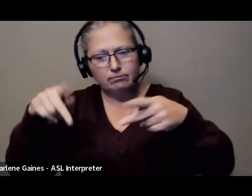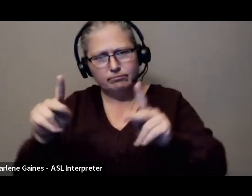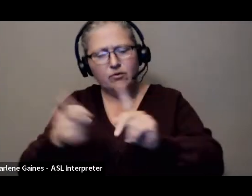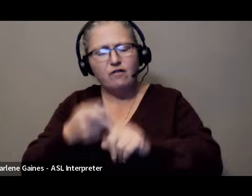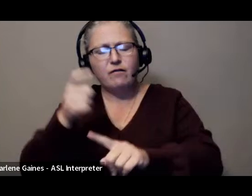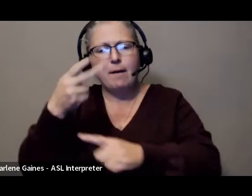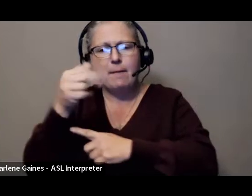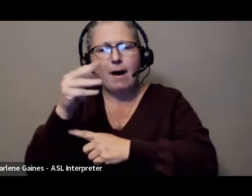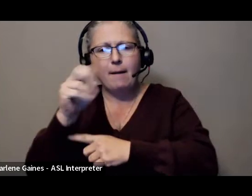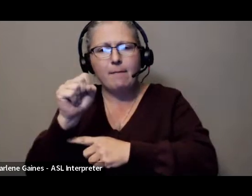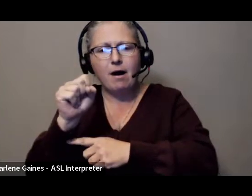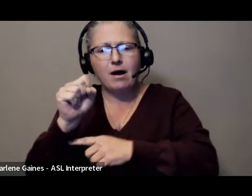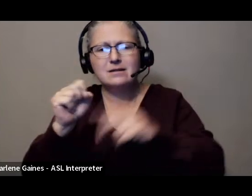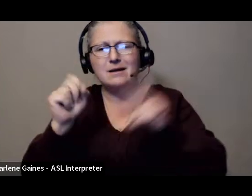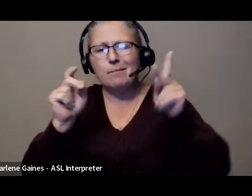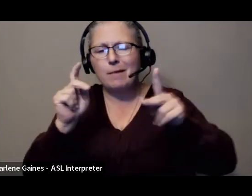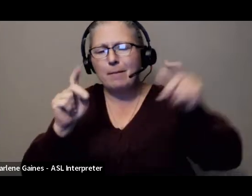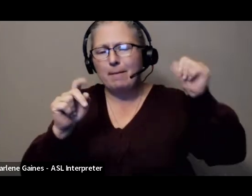I can't.